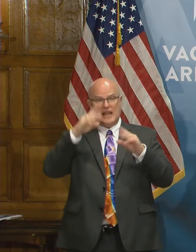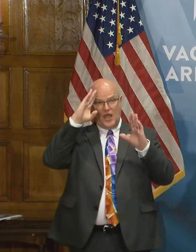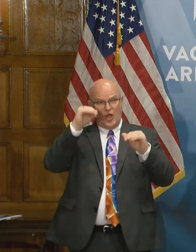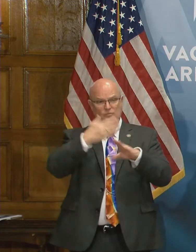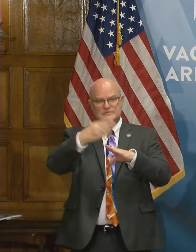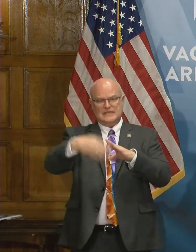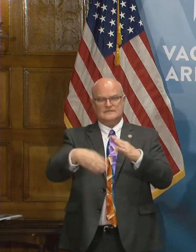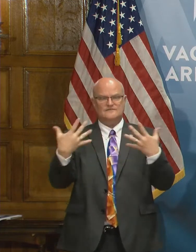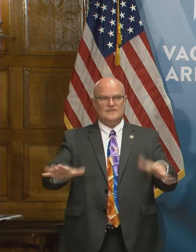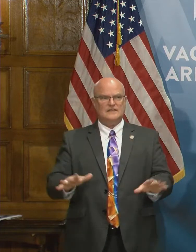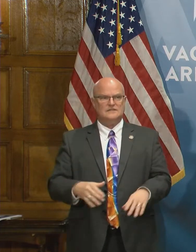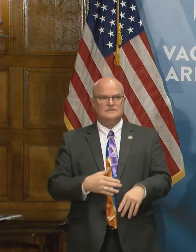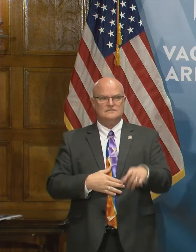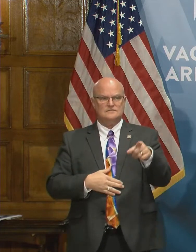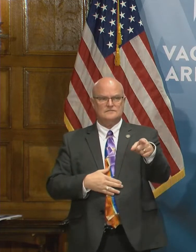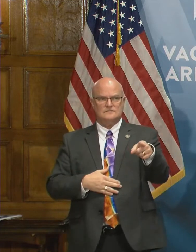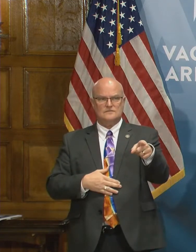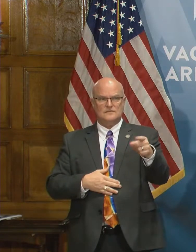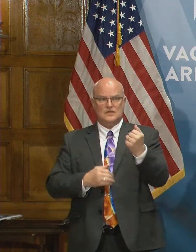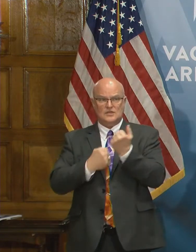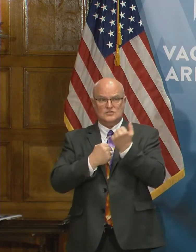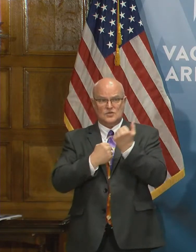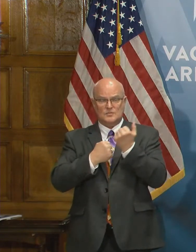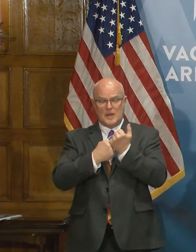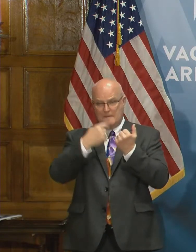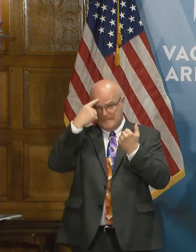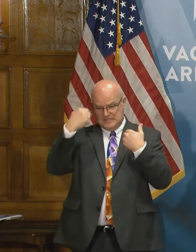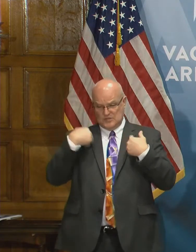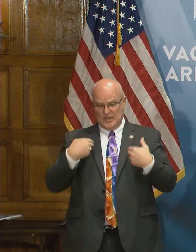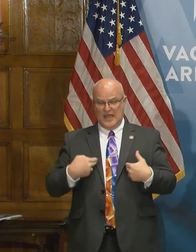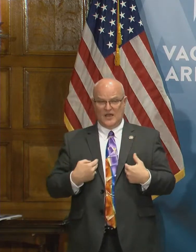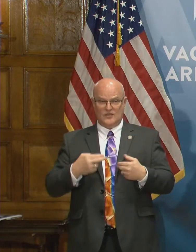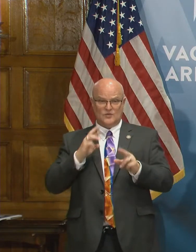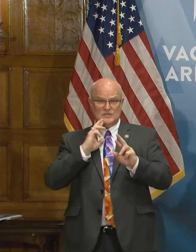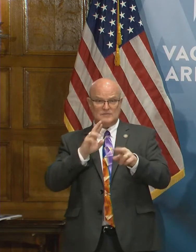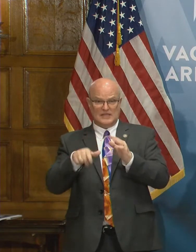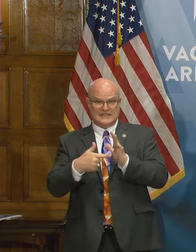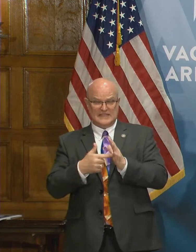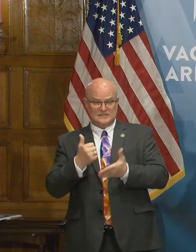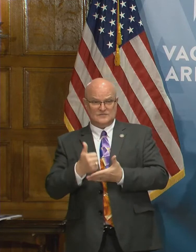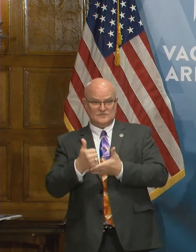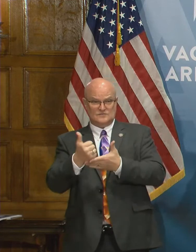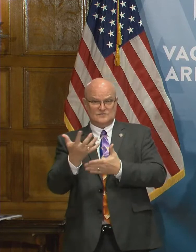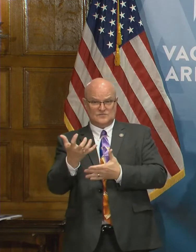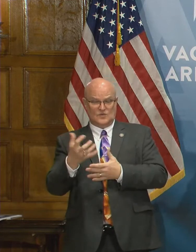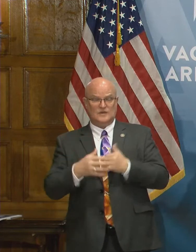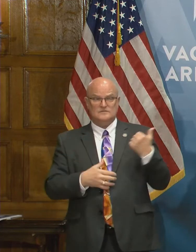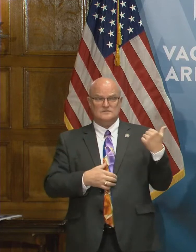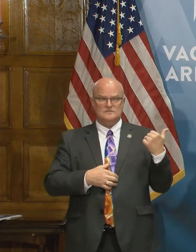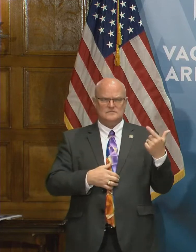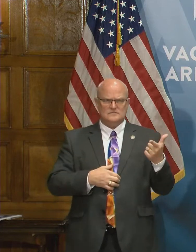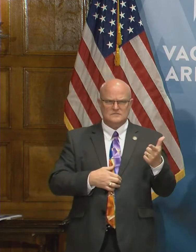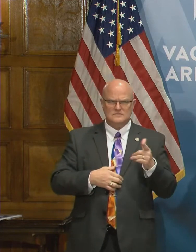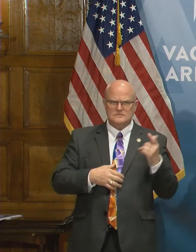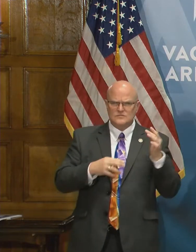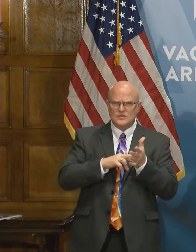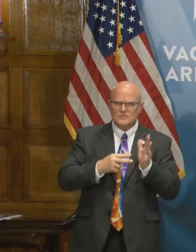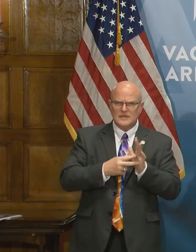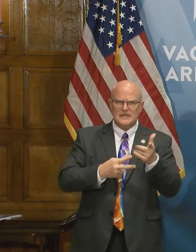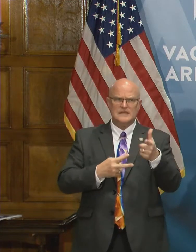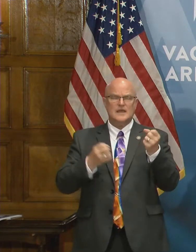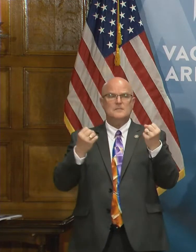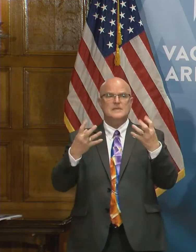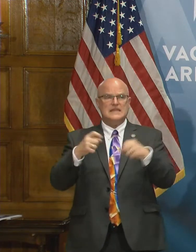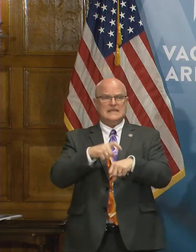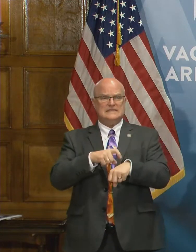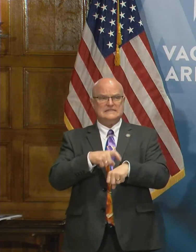can put an end to it. Would you be looking to support mental health resources as a response to this? In response to what? You know, a lot